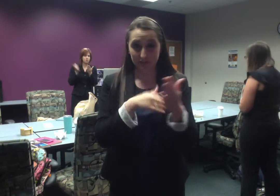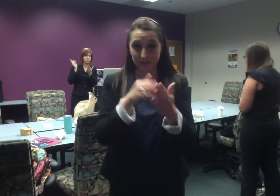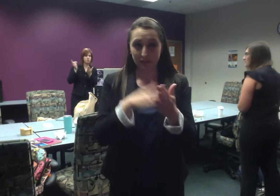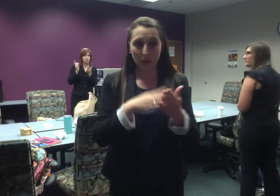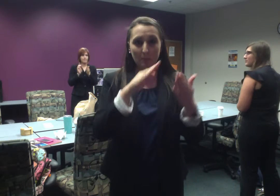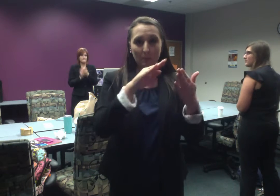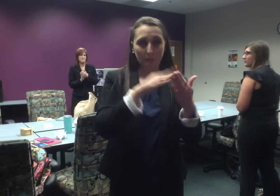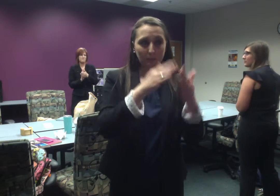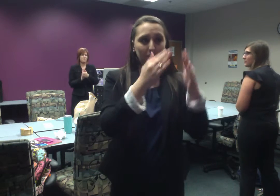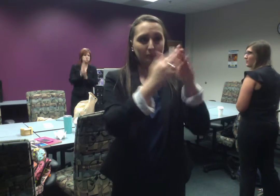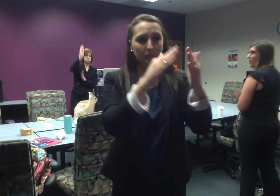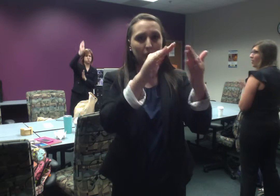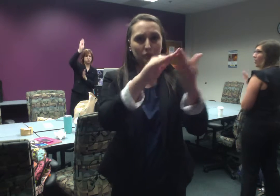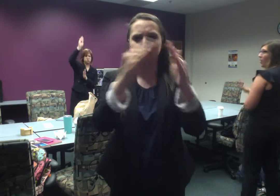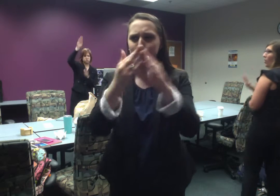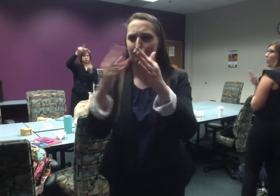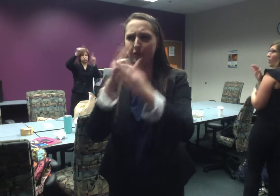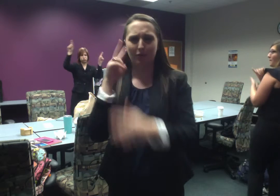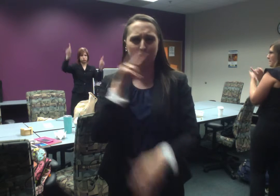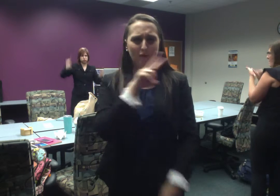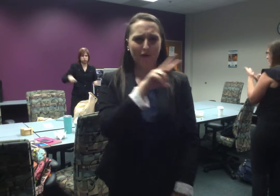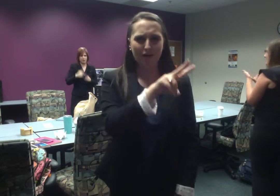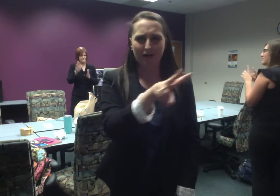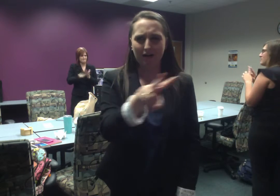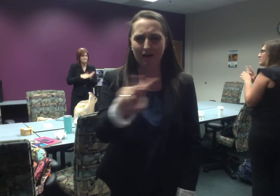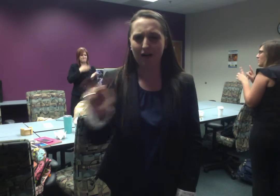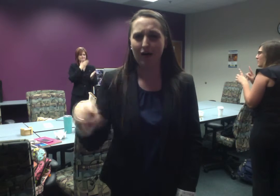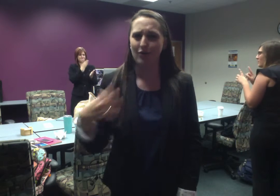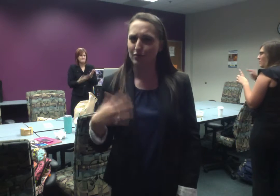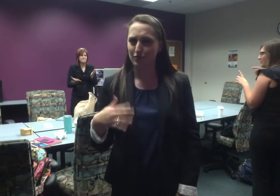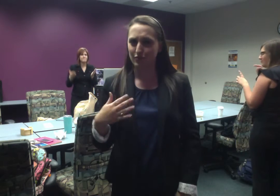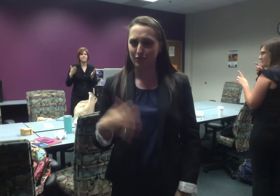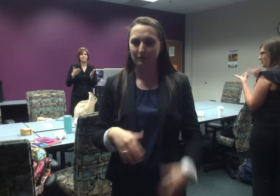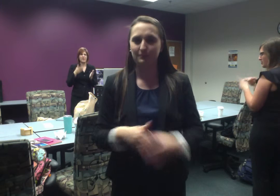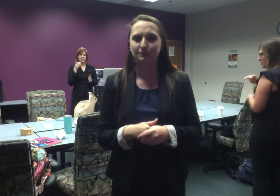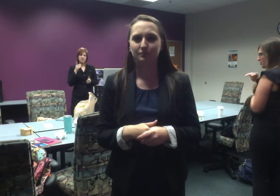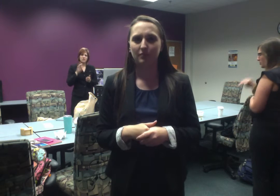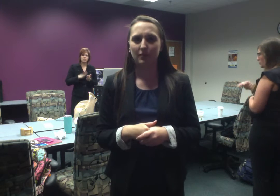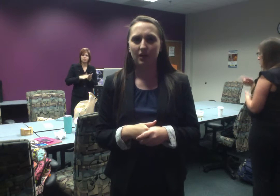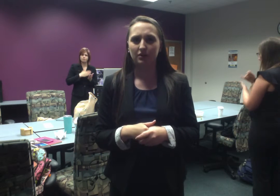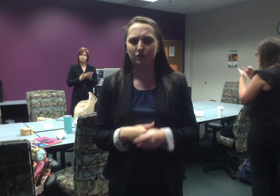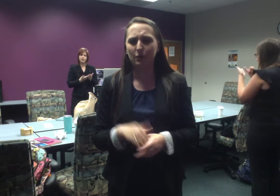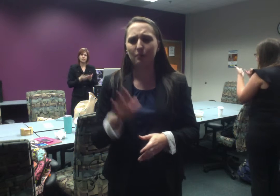changed objects so they didn't look exactly real. What do we call that when something isn't exactly real looking?